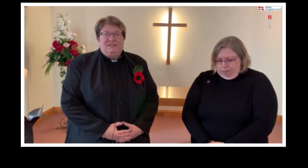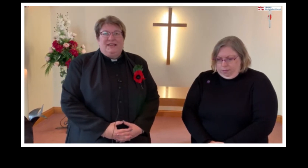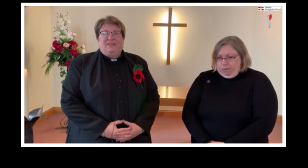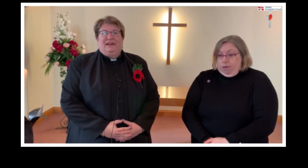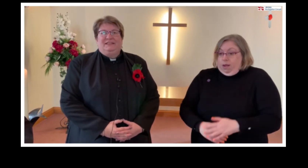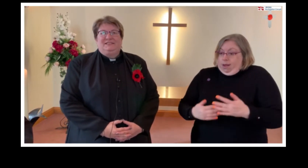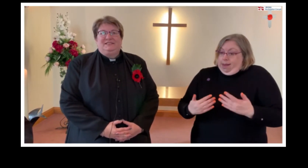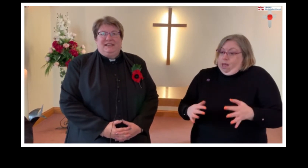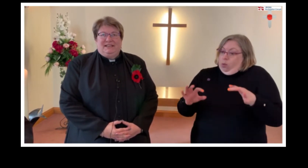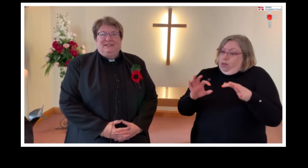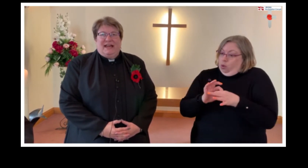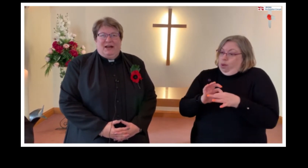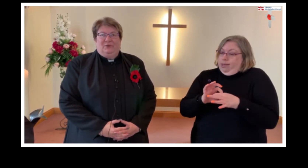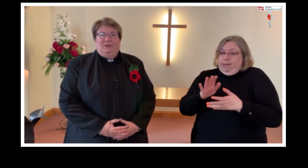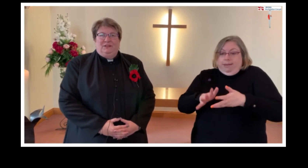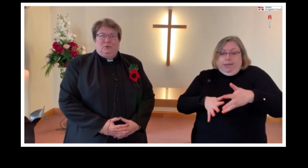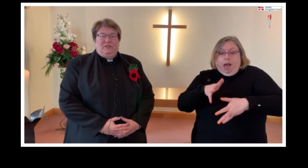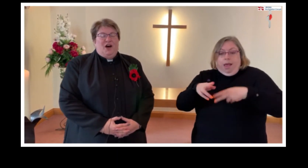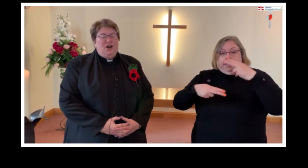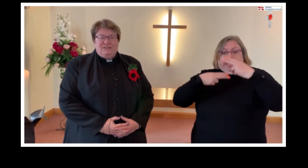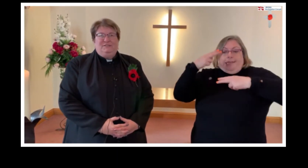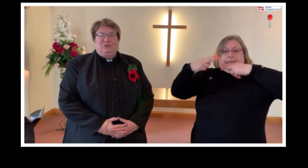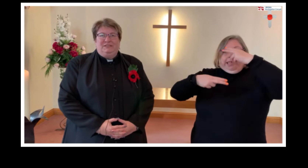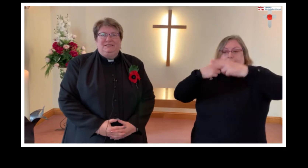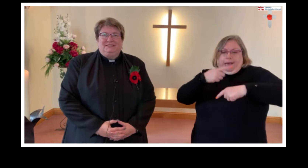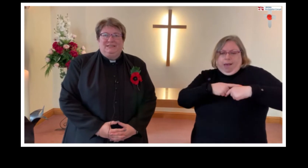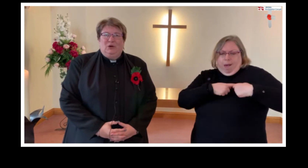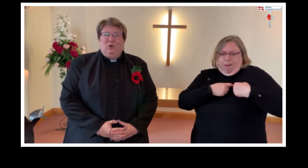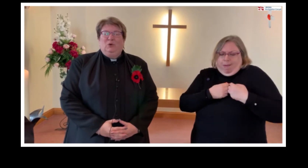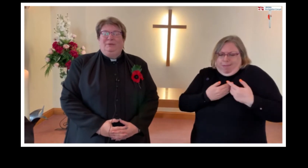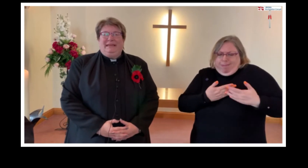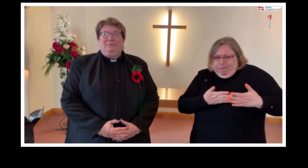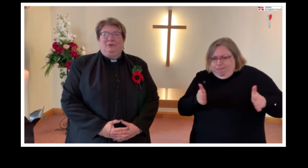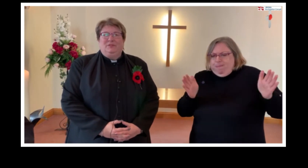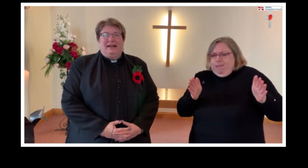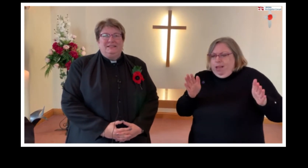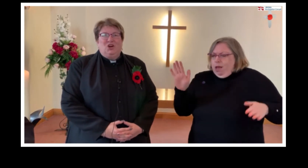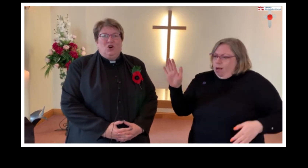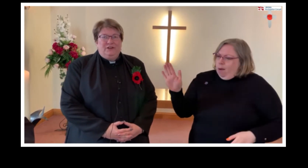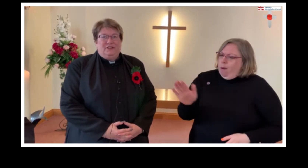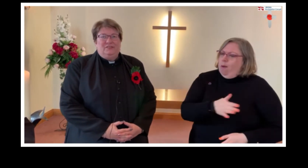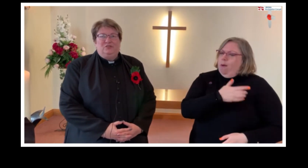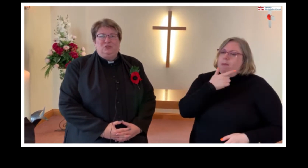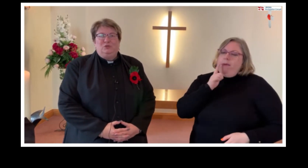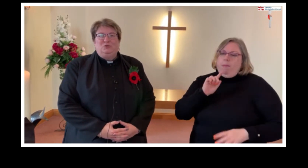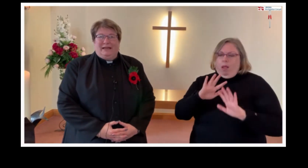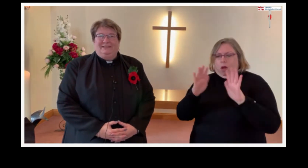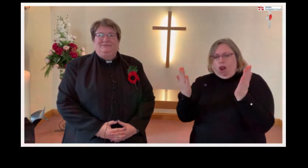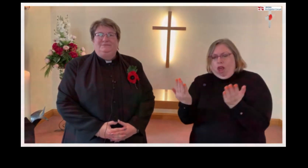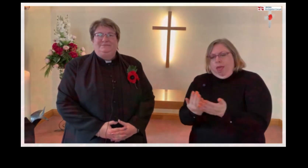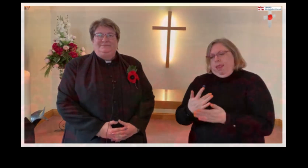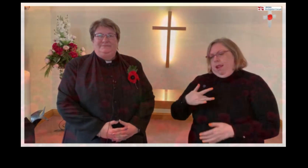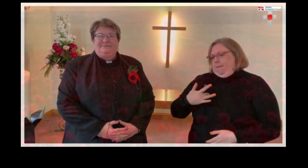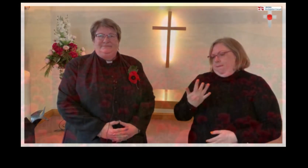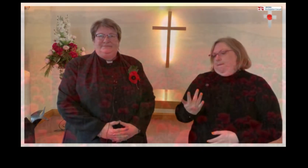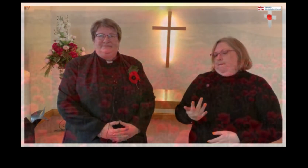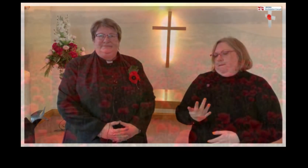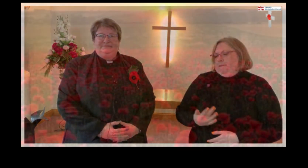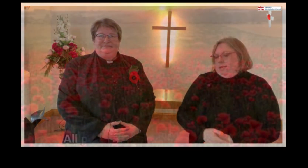We join together and sing now with hearty voices, all people that on earth do dwell.